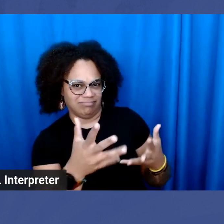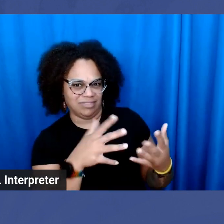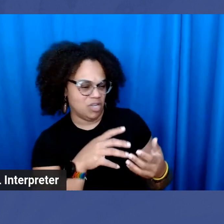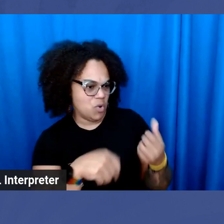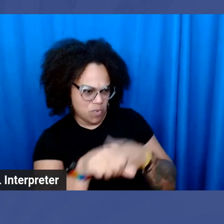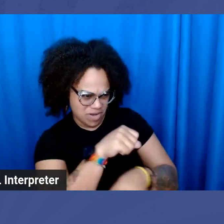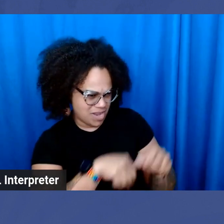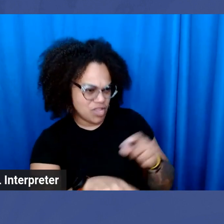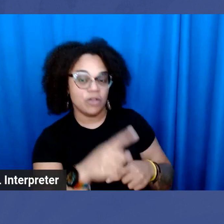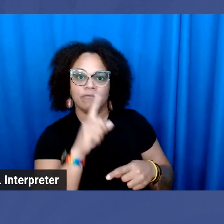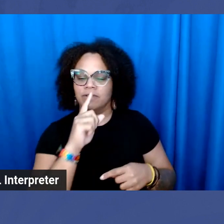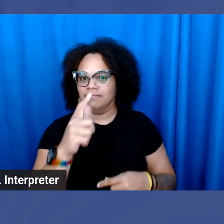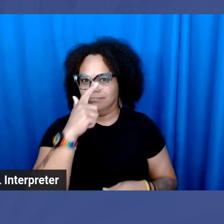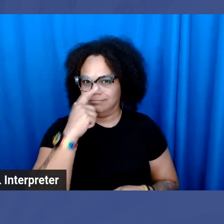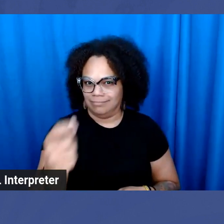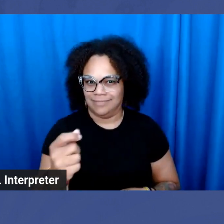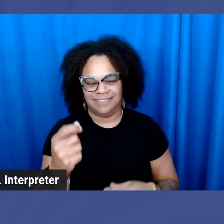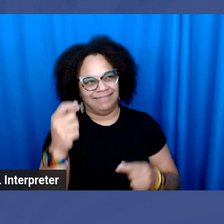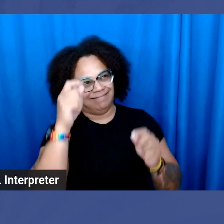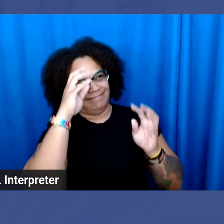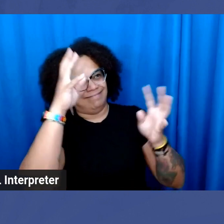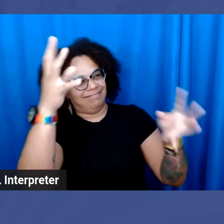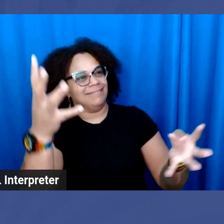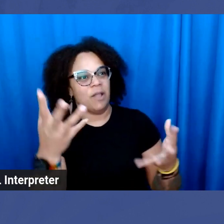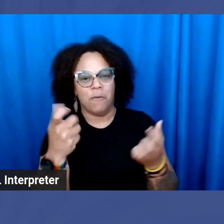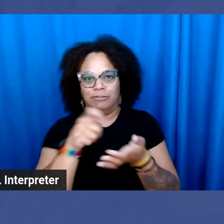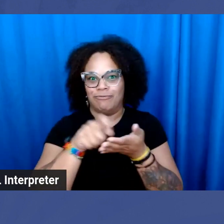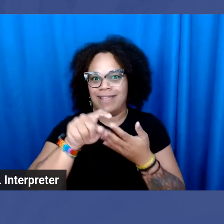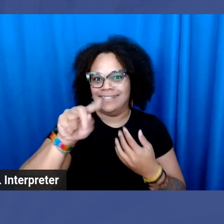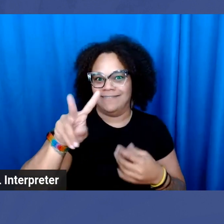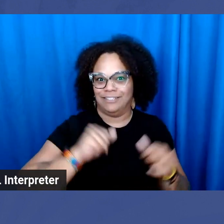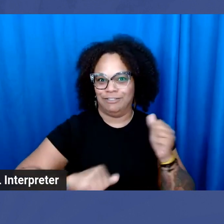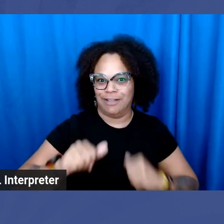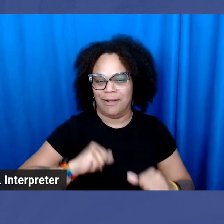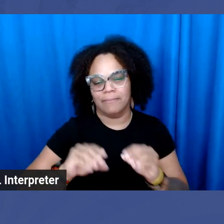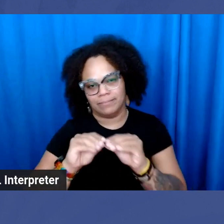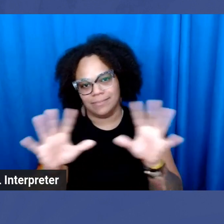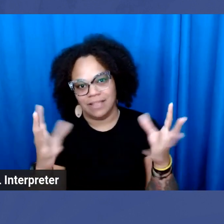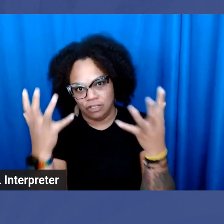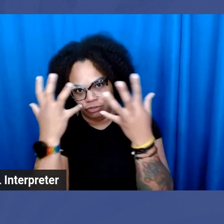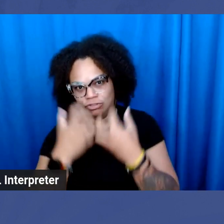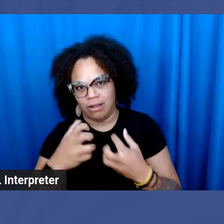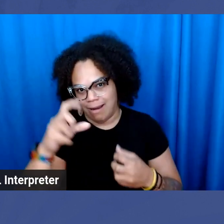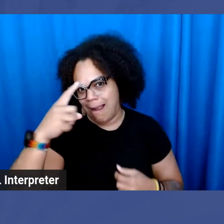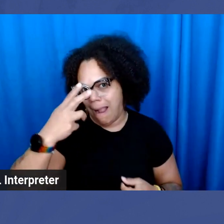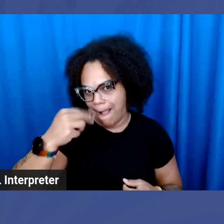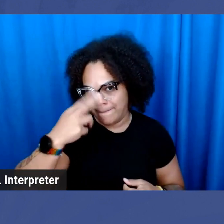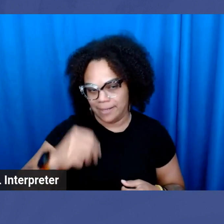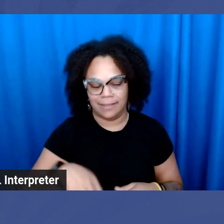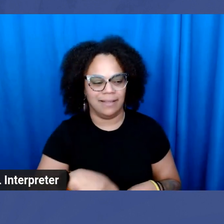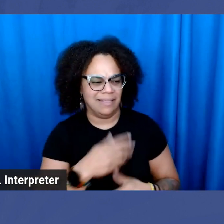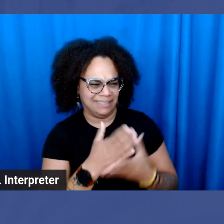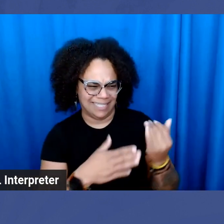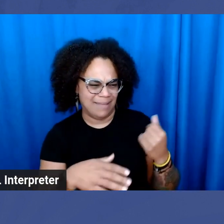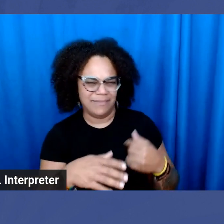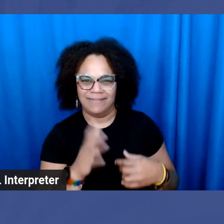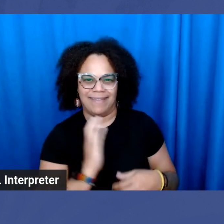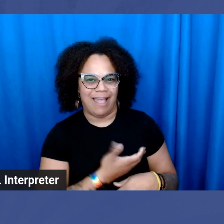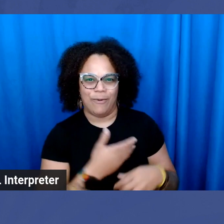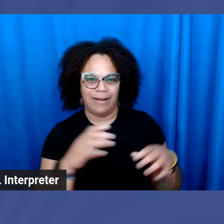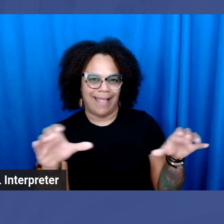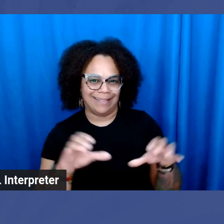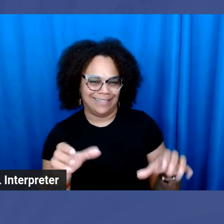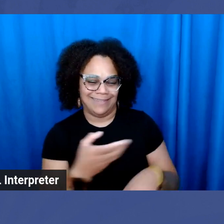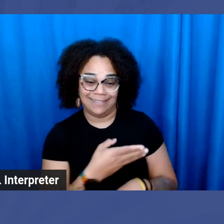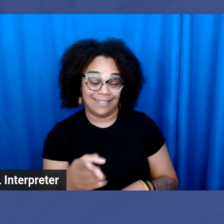comedy, she said. It would definitely be funny, because the stuff that we did was so ridiculous. Some of it was so silly, like spanking these